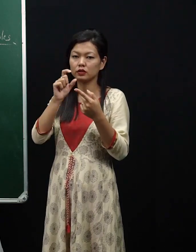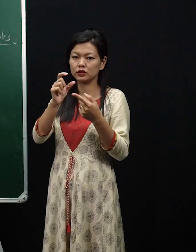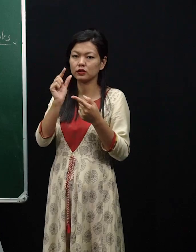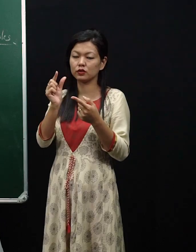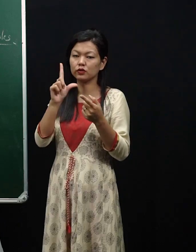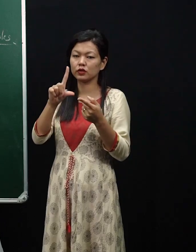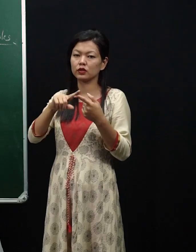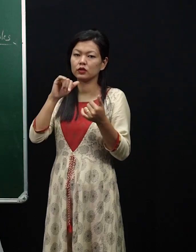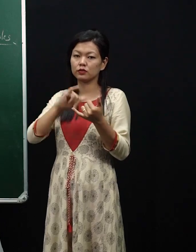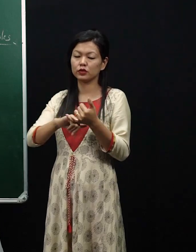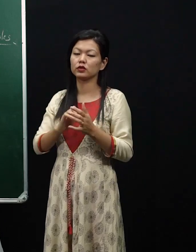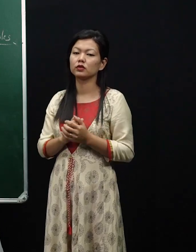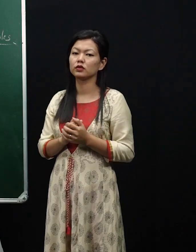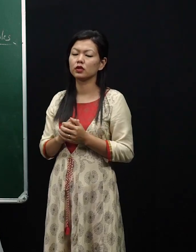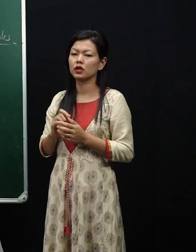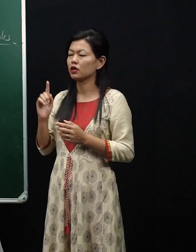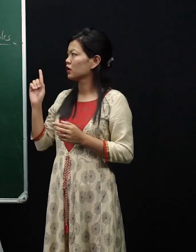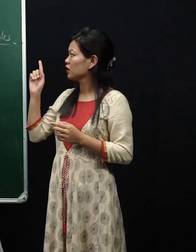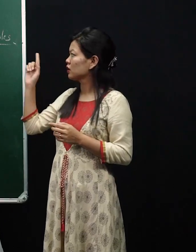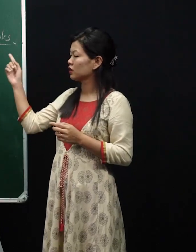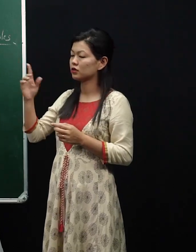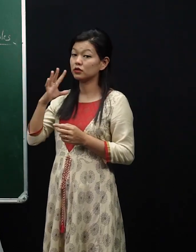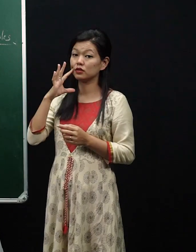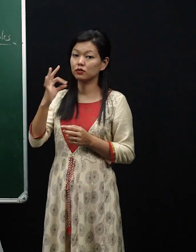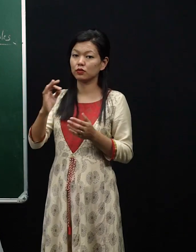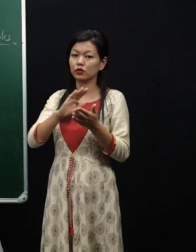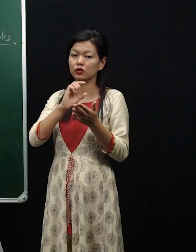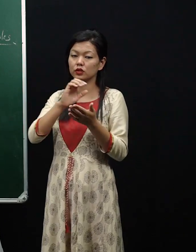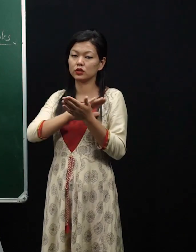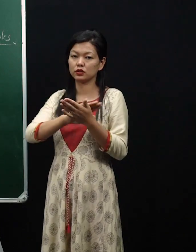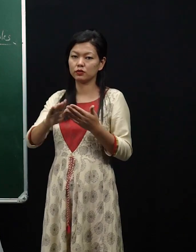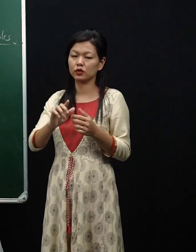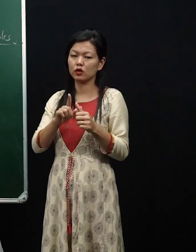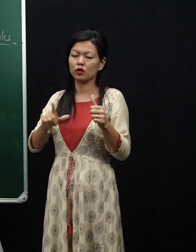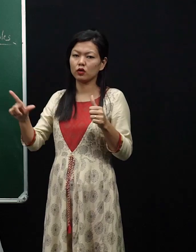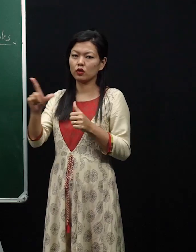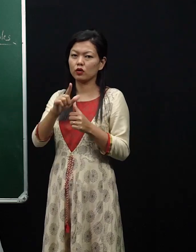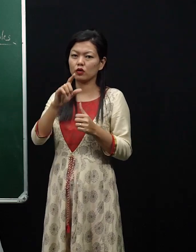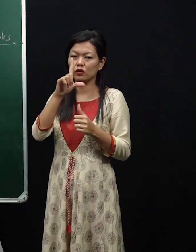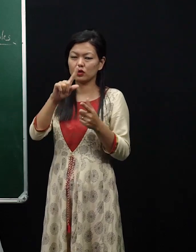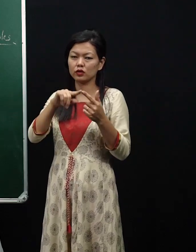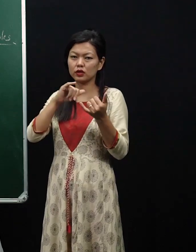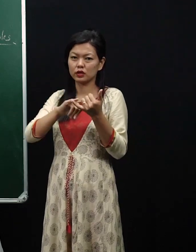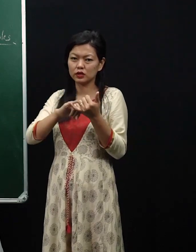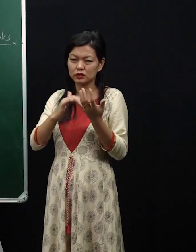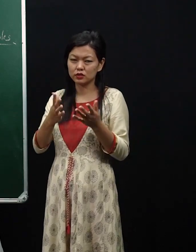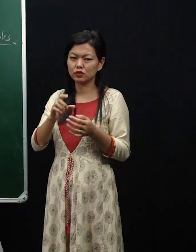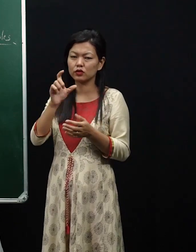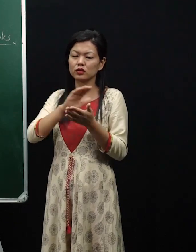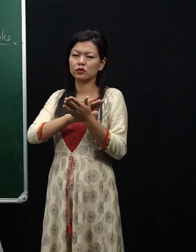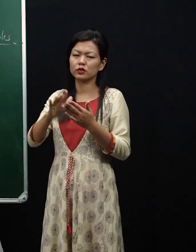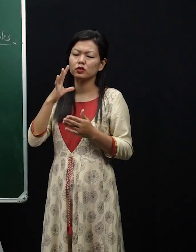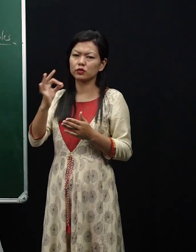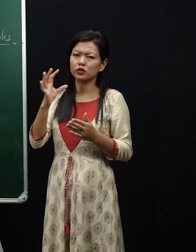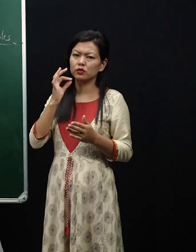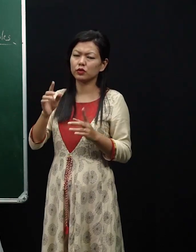important, but this chapter basically, once if you know like all the details, like from class 9 onwards, we're